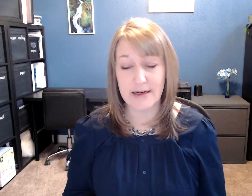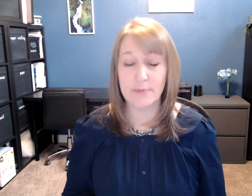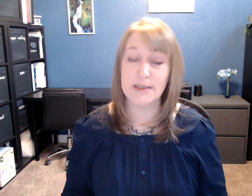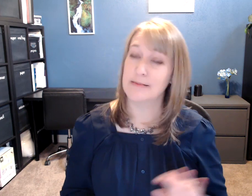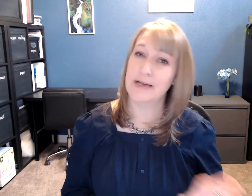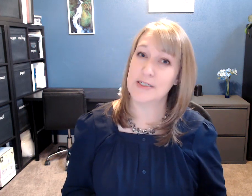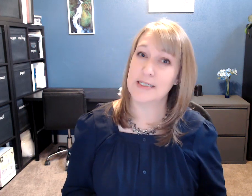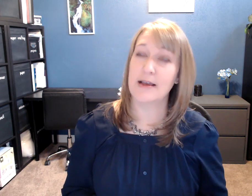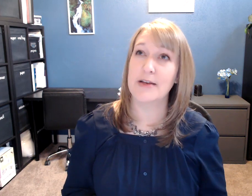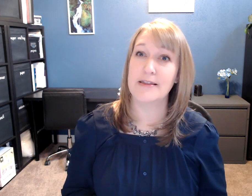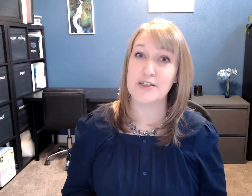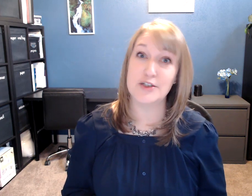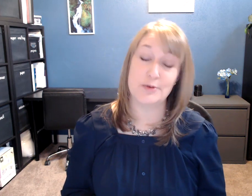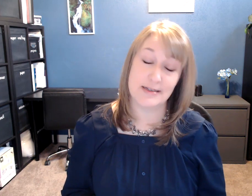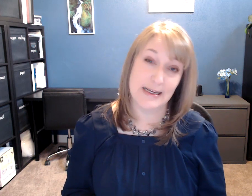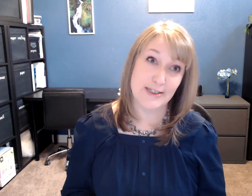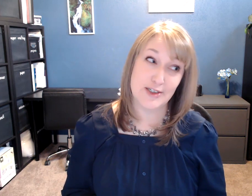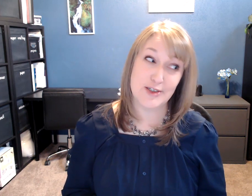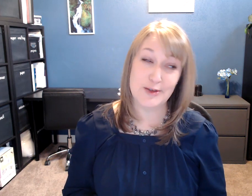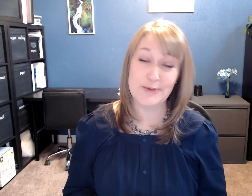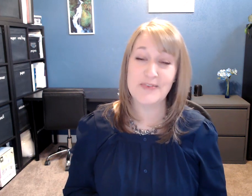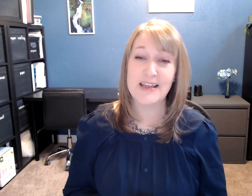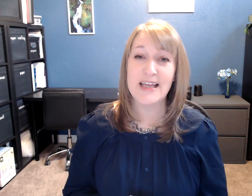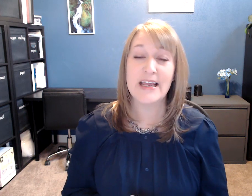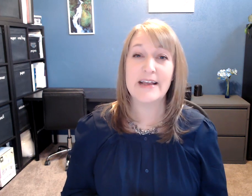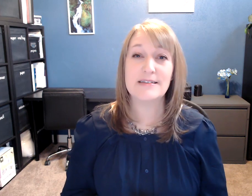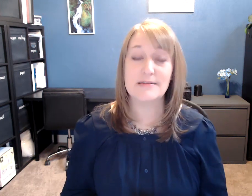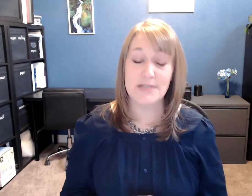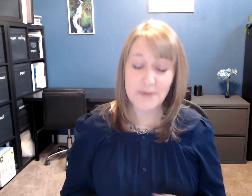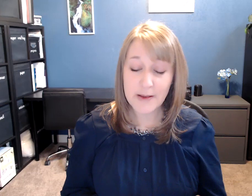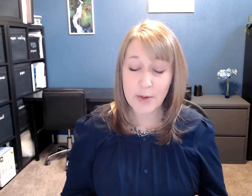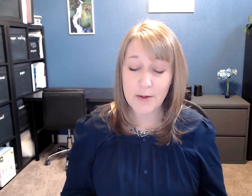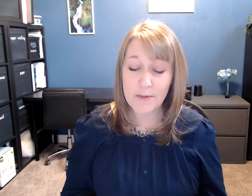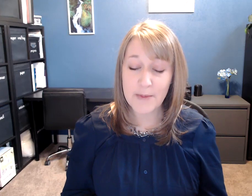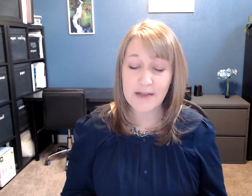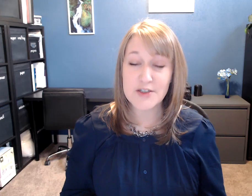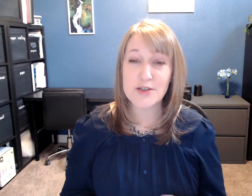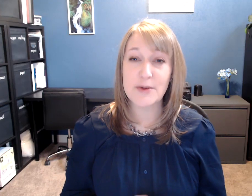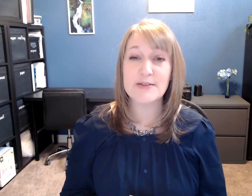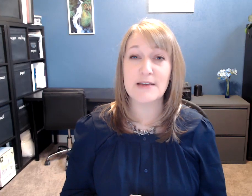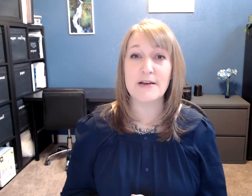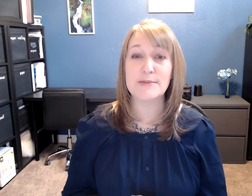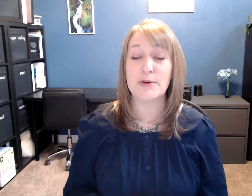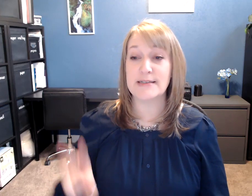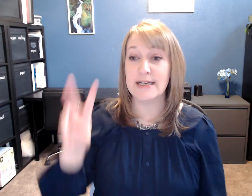there, but actually doesn't have anything to do with the sign I just showed you. It's definitely borrowed from English. The way you sign vice president